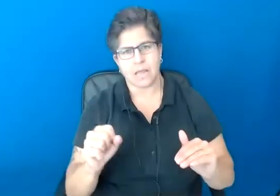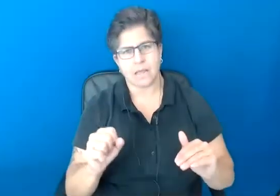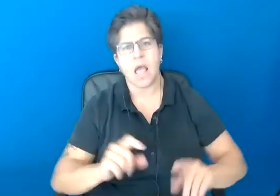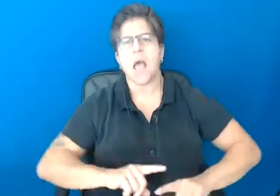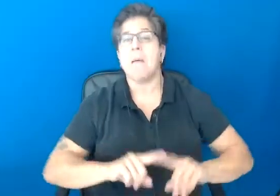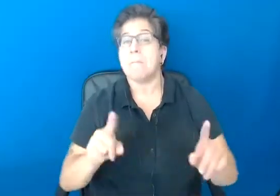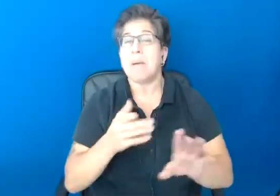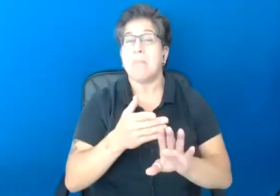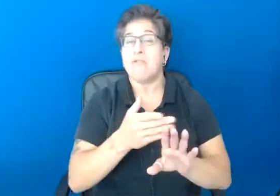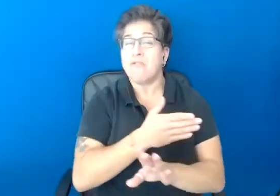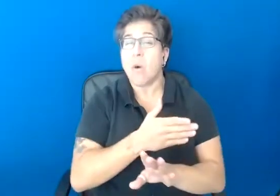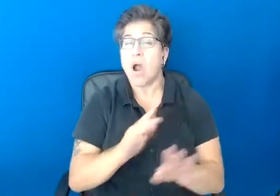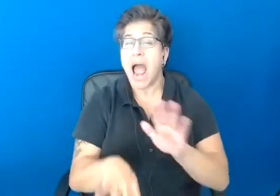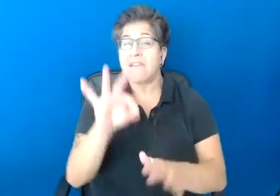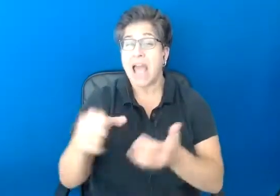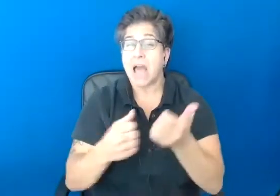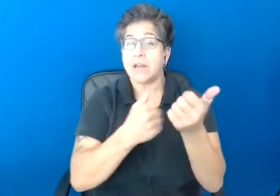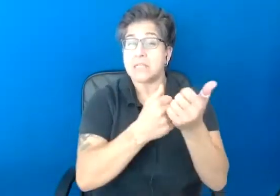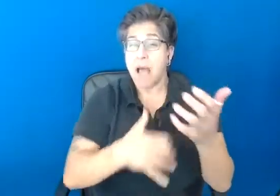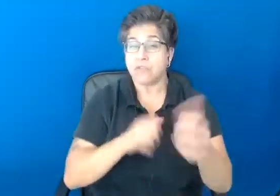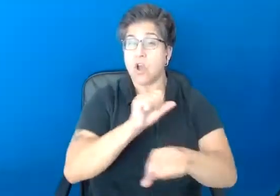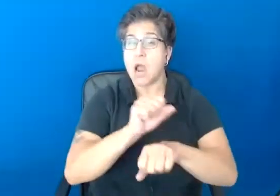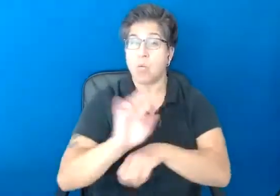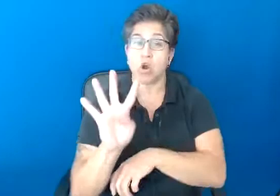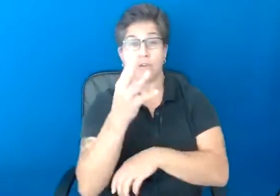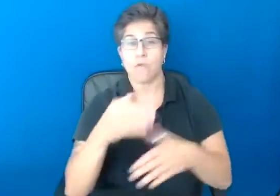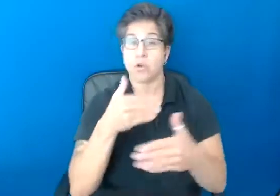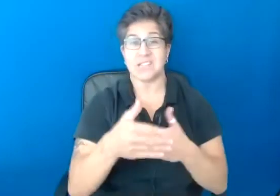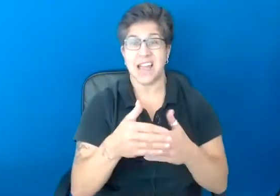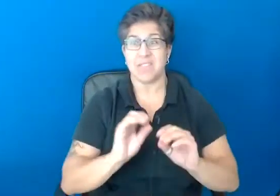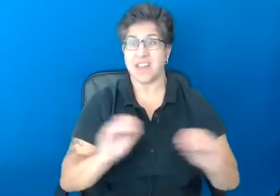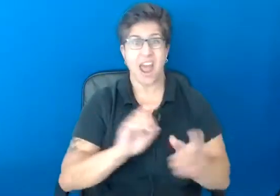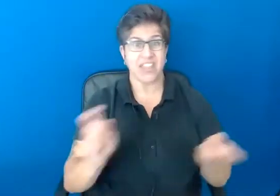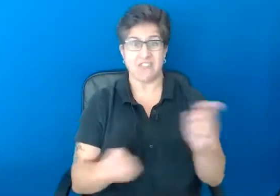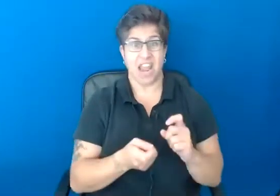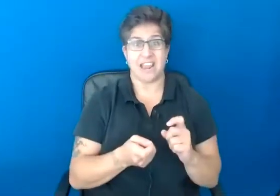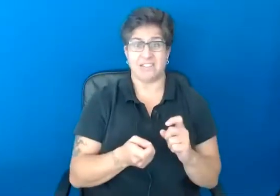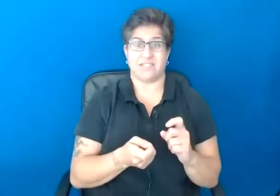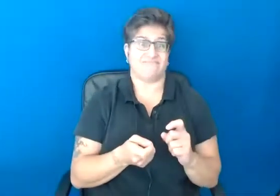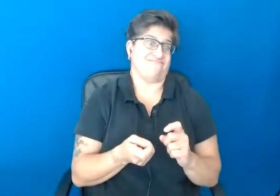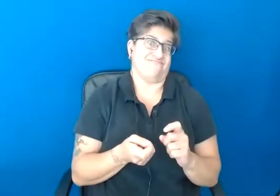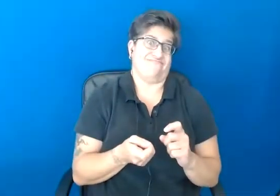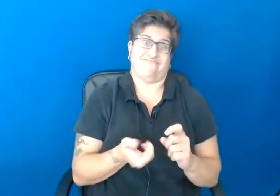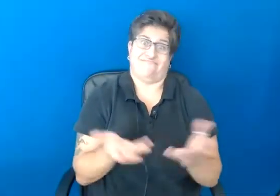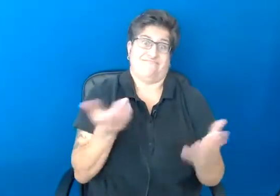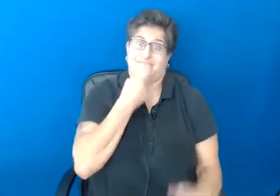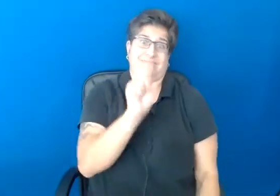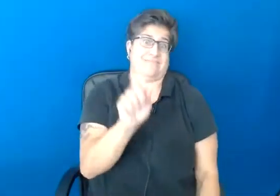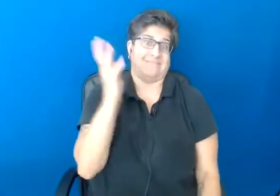have it. Because up until then, I was just pretty much calming down. I was just trying to calm down, which is not the